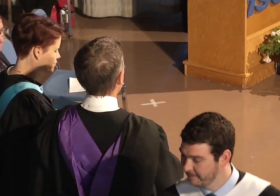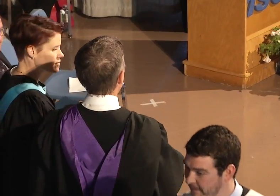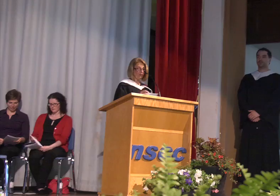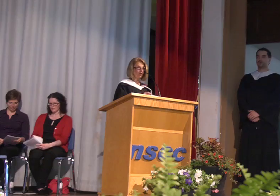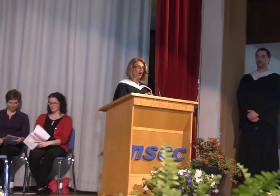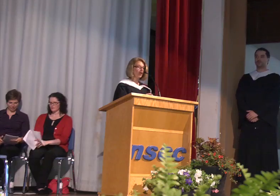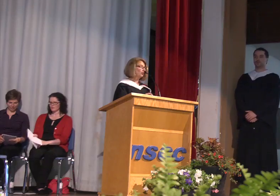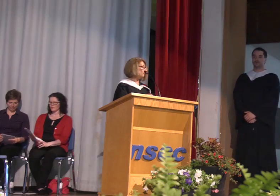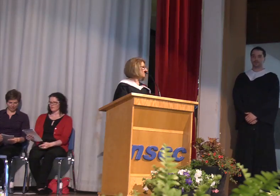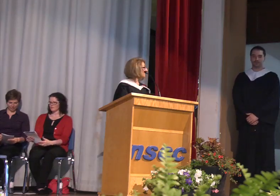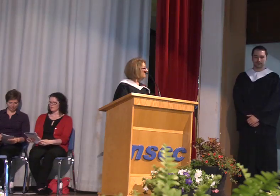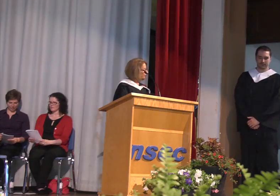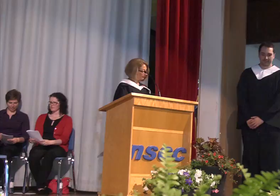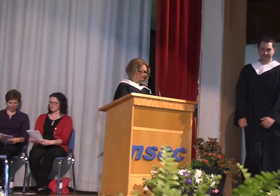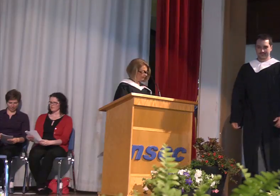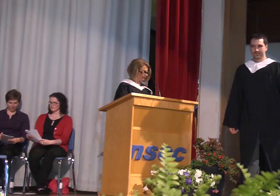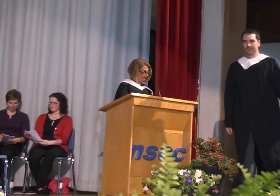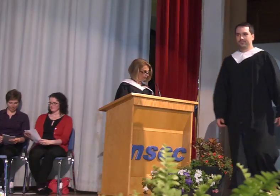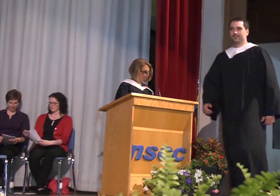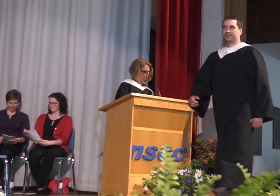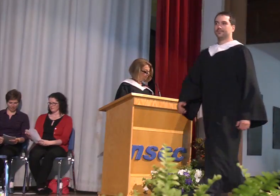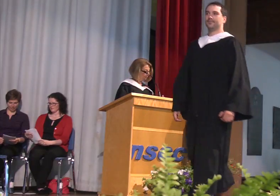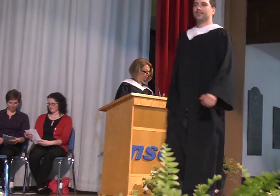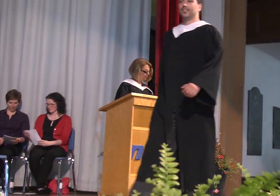Chad Pench, honors.